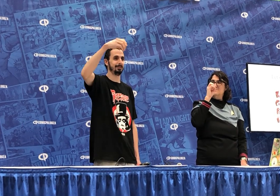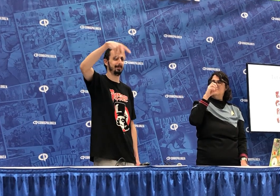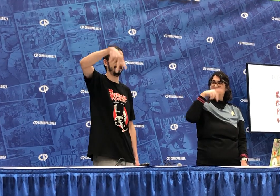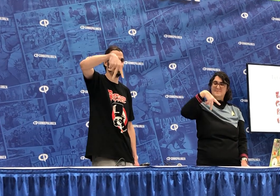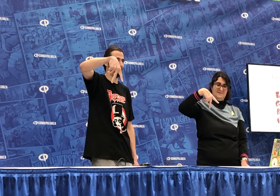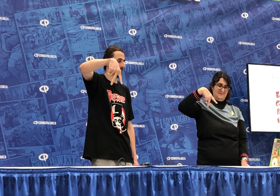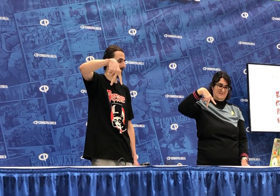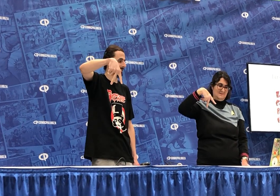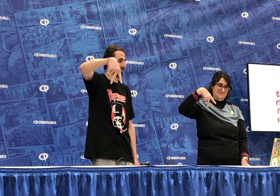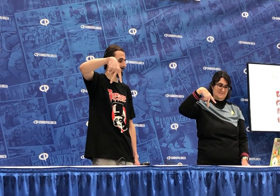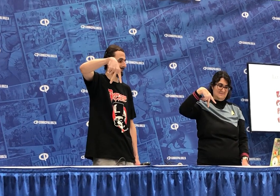P,